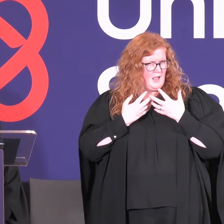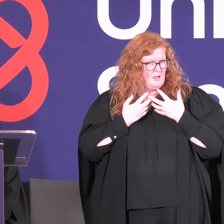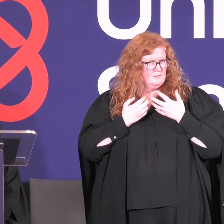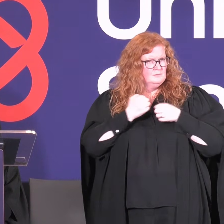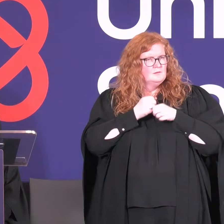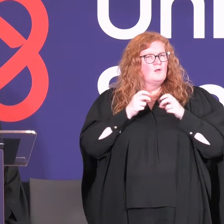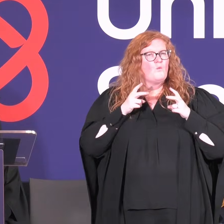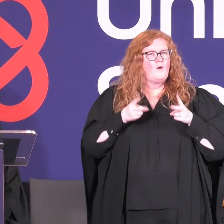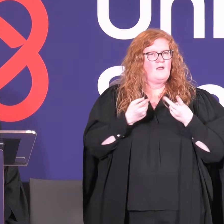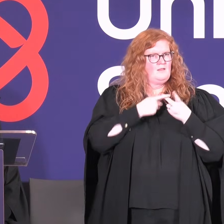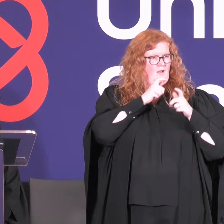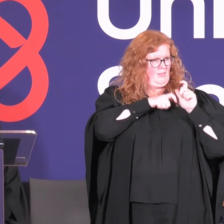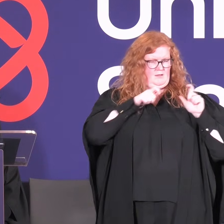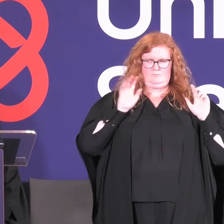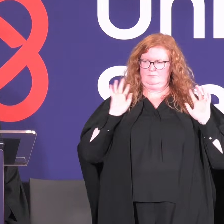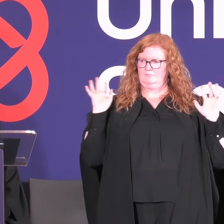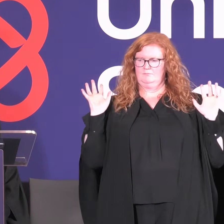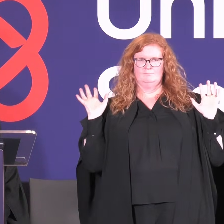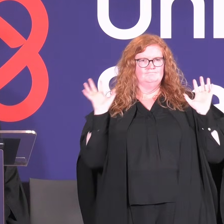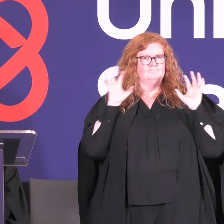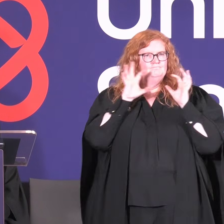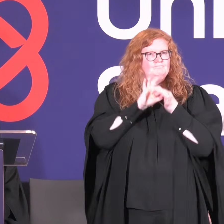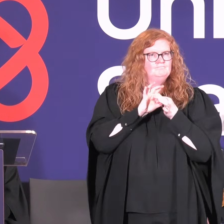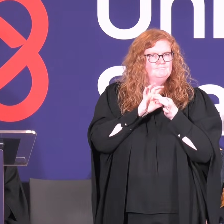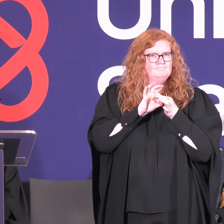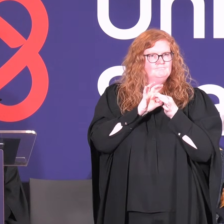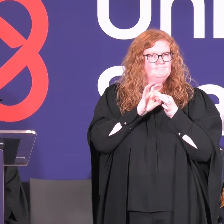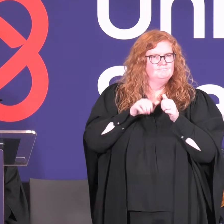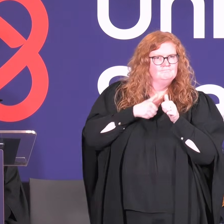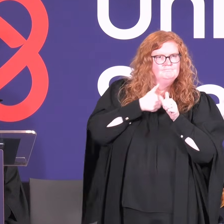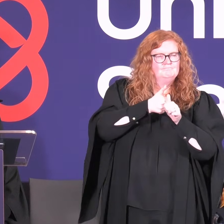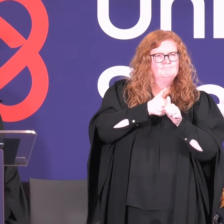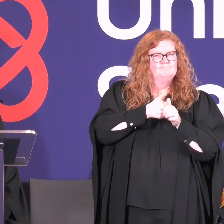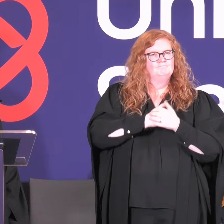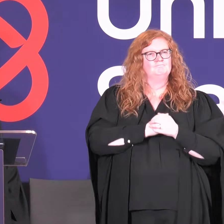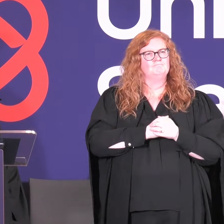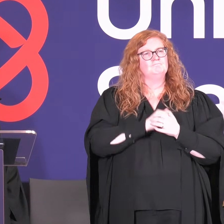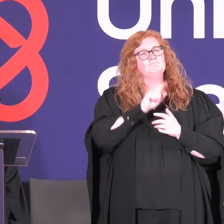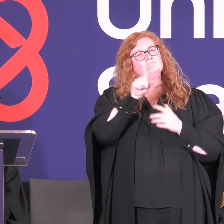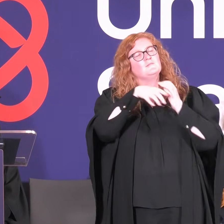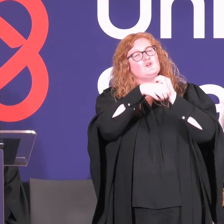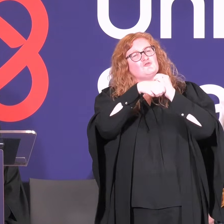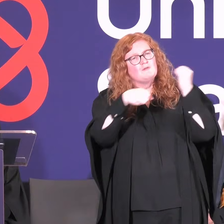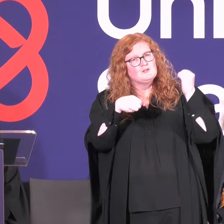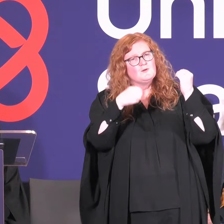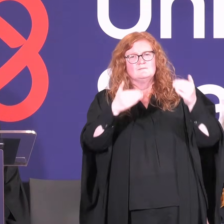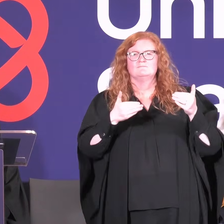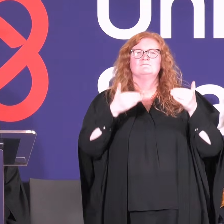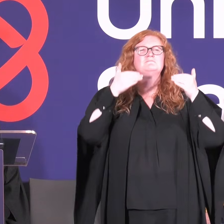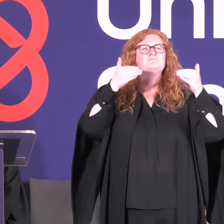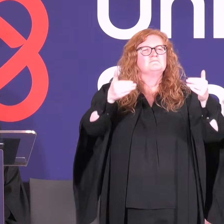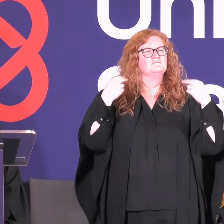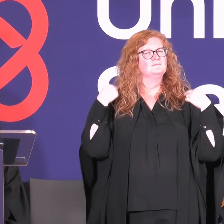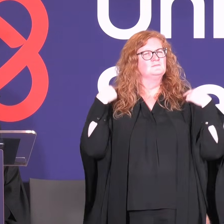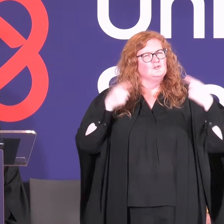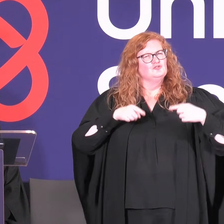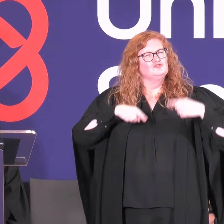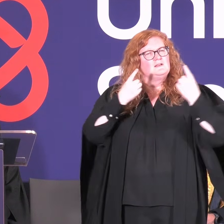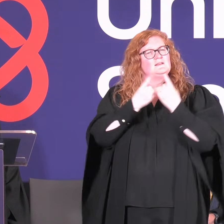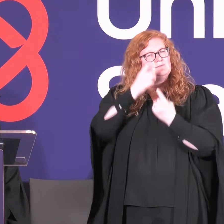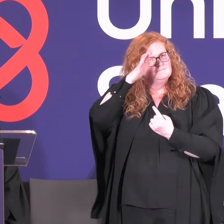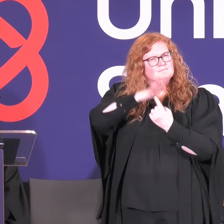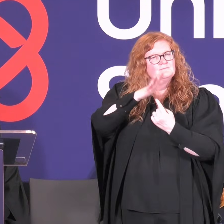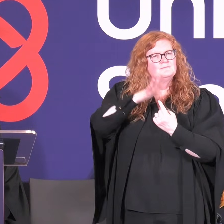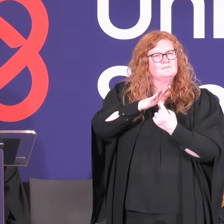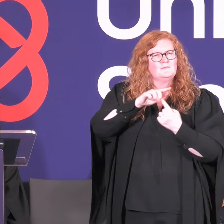that will lead others to join with you. Graduates, may you go forward and fight for the things that matter, with